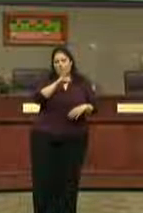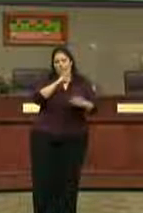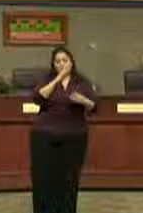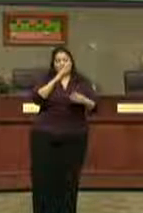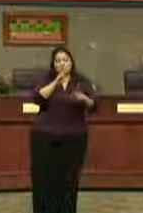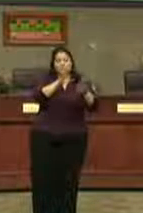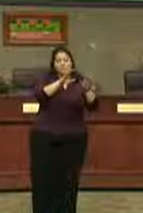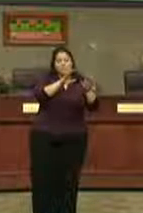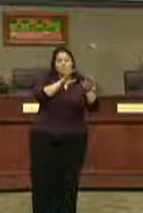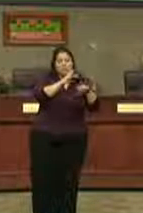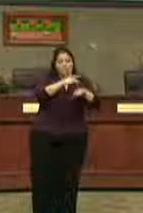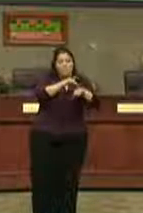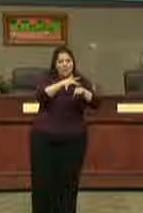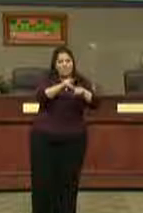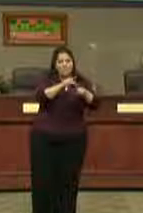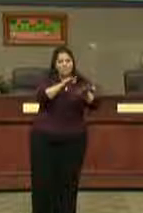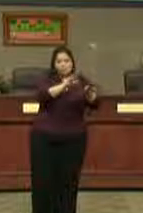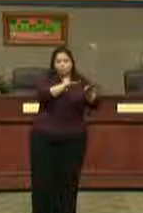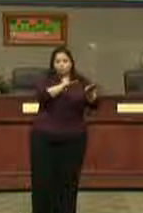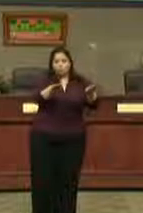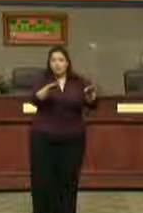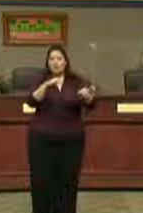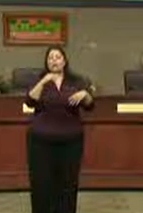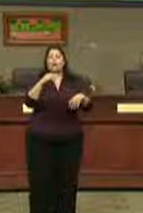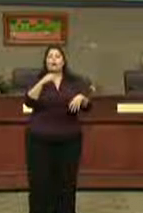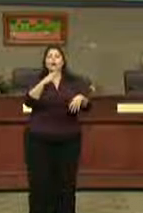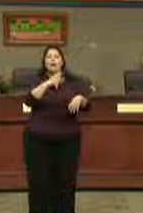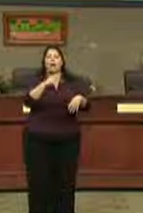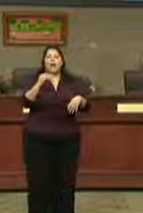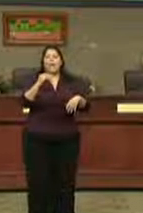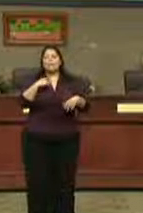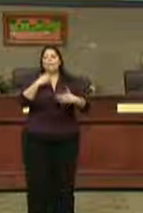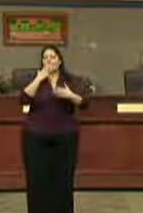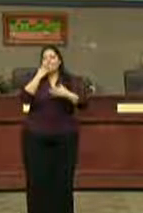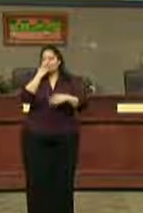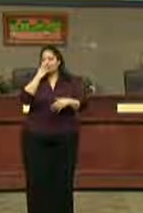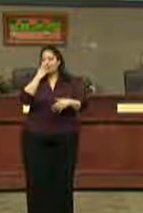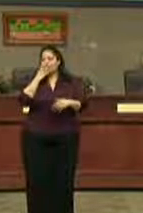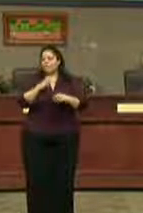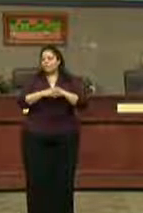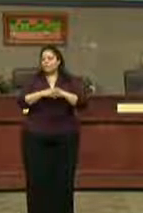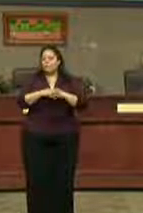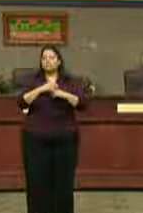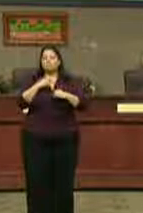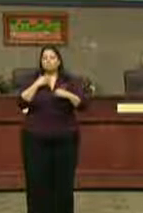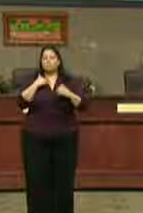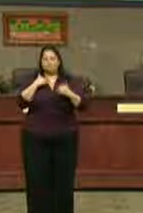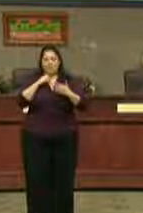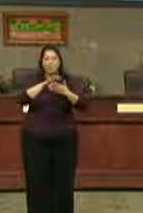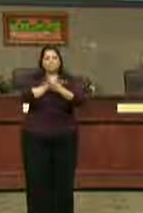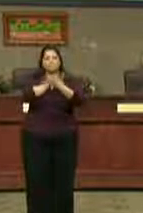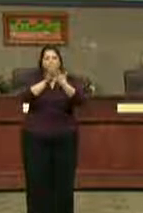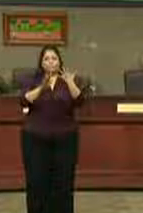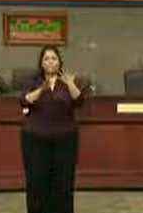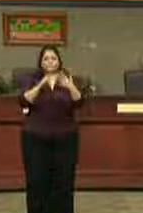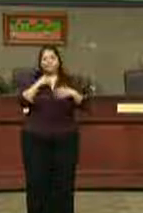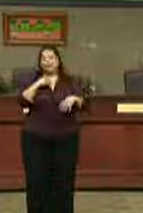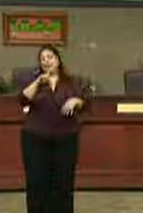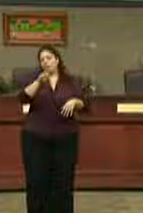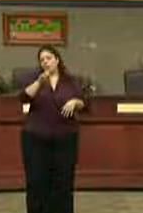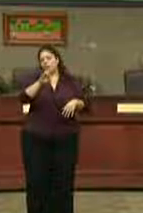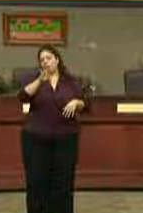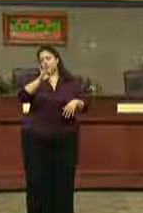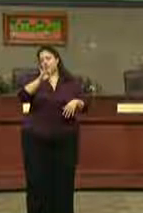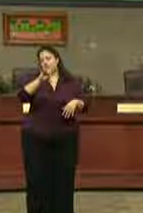776 ventilators, as well as look at the number of people hospitalized. In total, 180